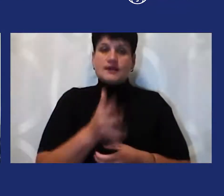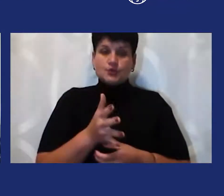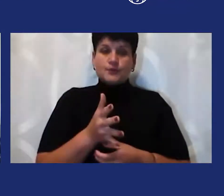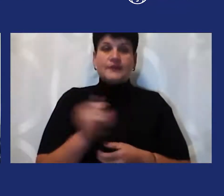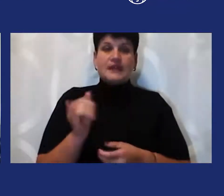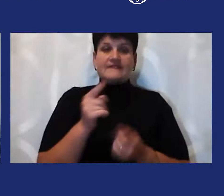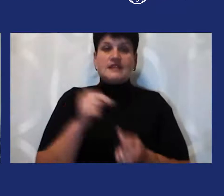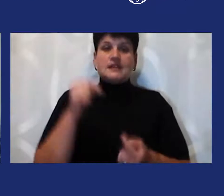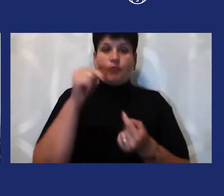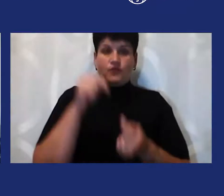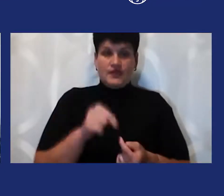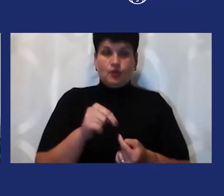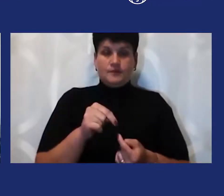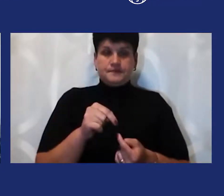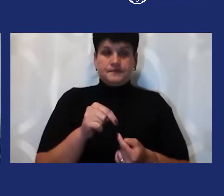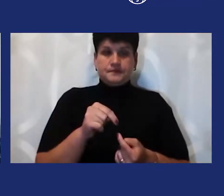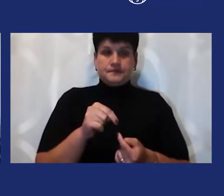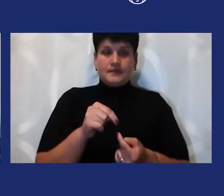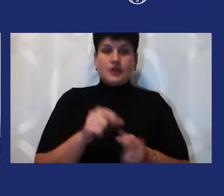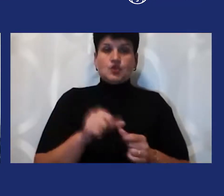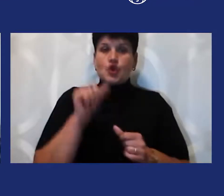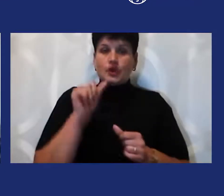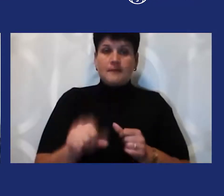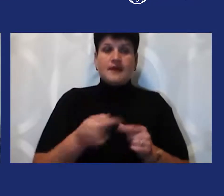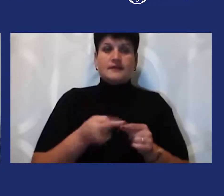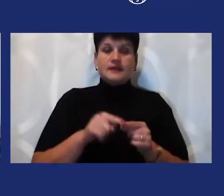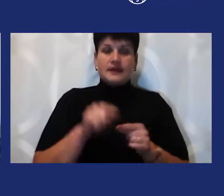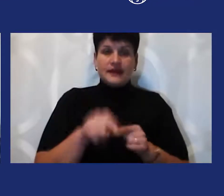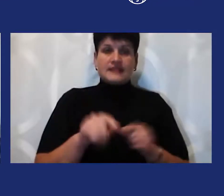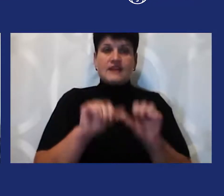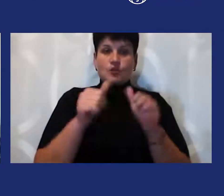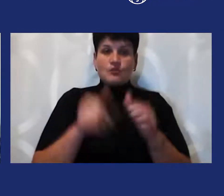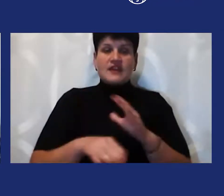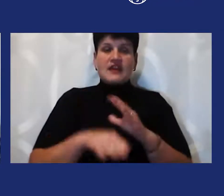for election administrators, that is a bit